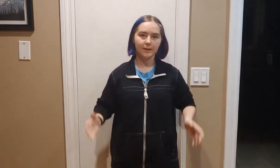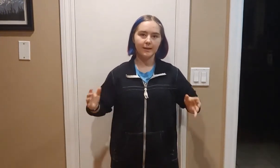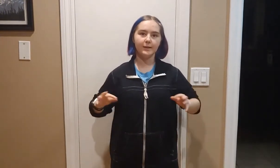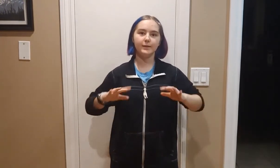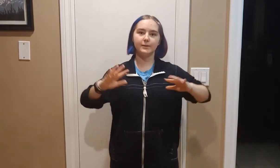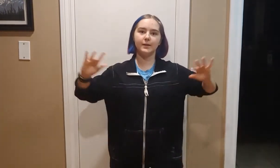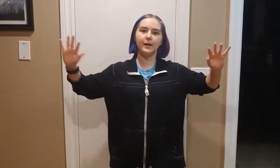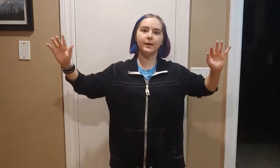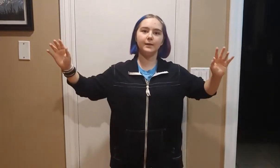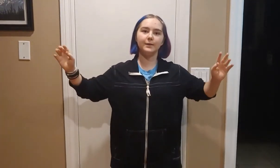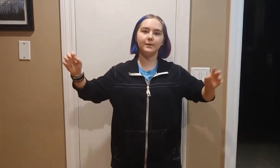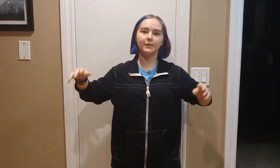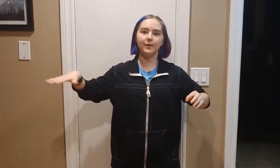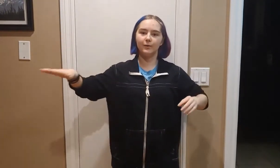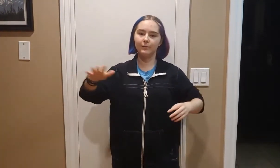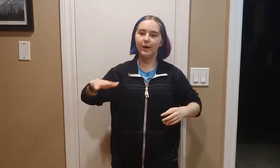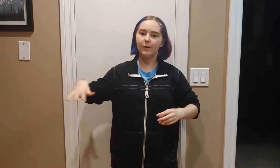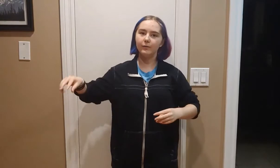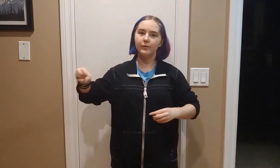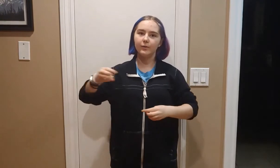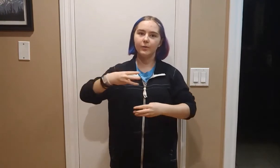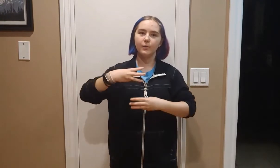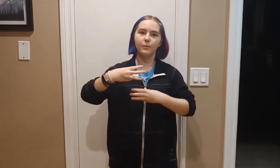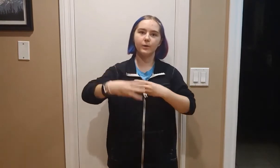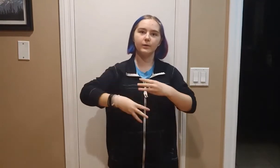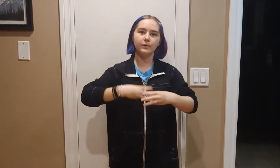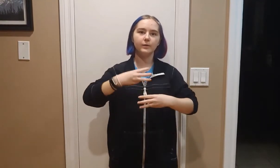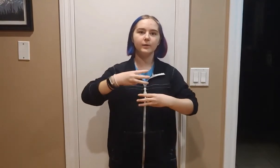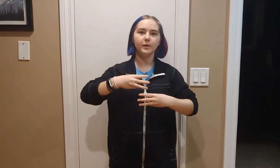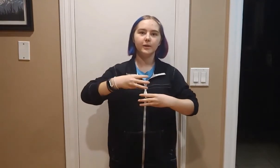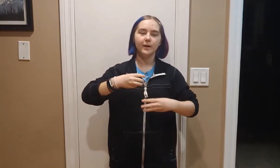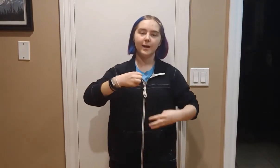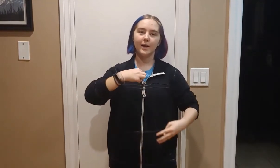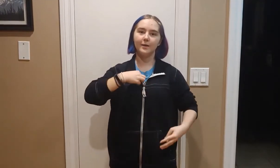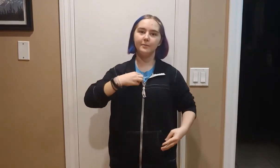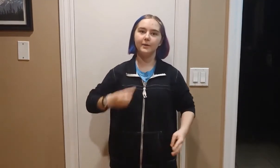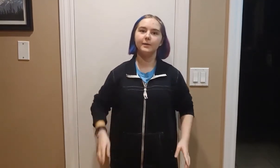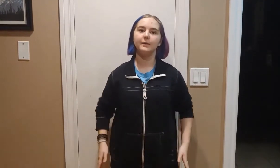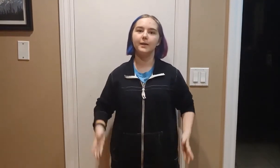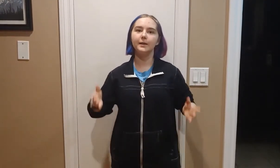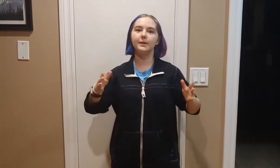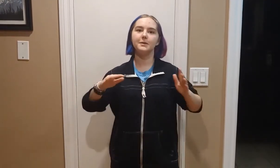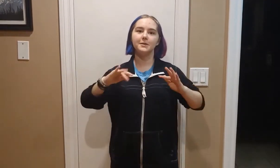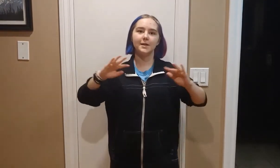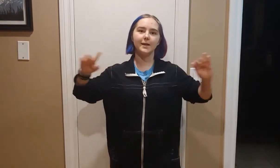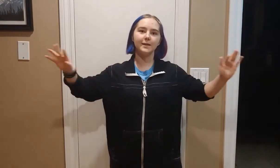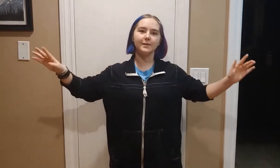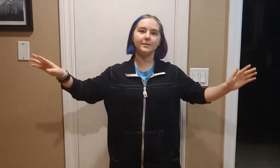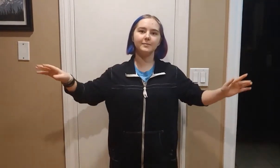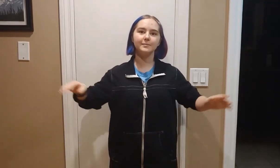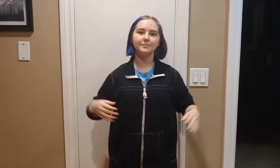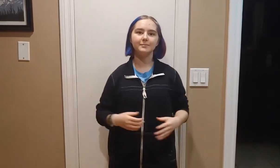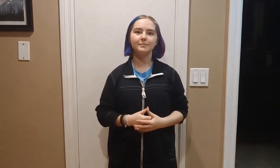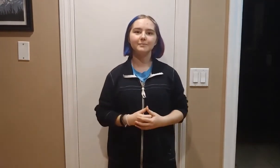let it shine around the world. I'm gonna let it shine.